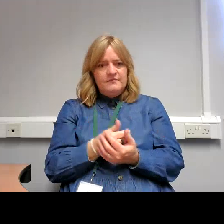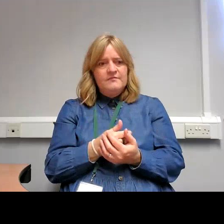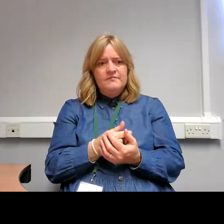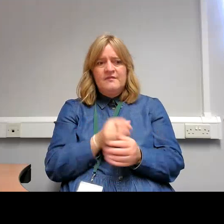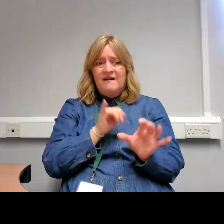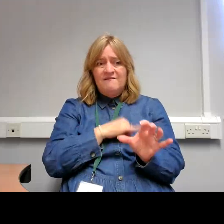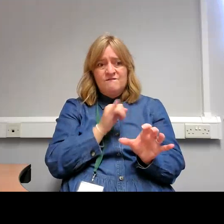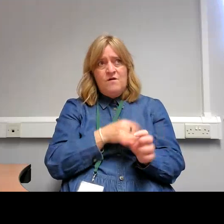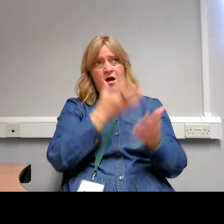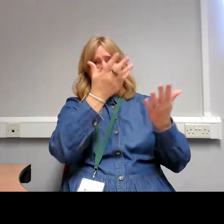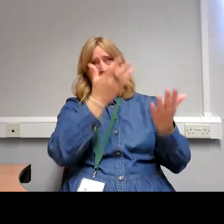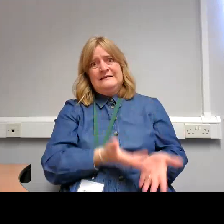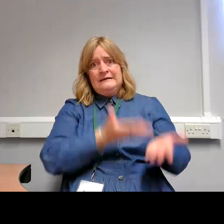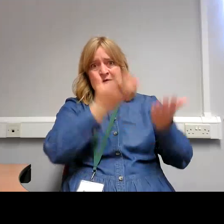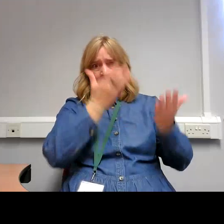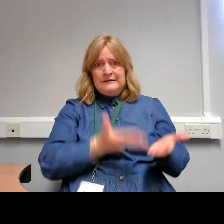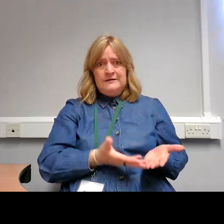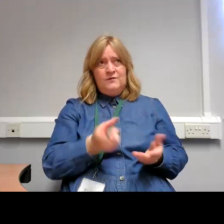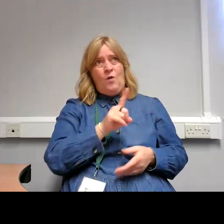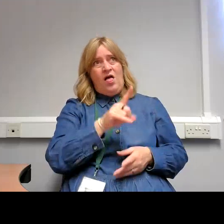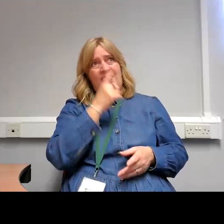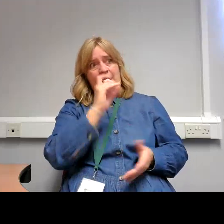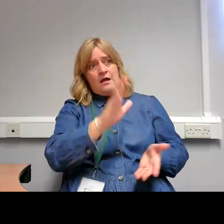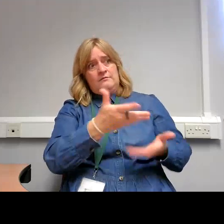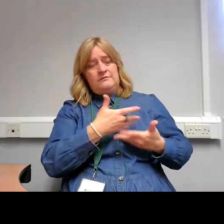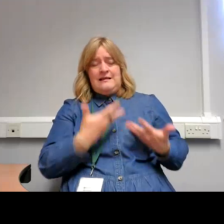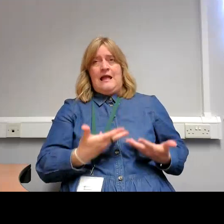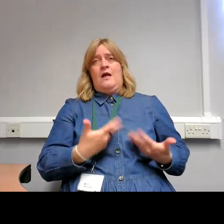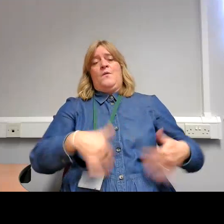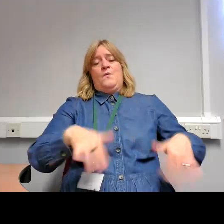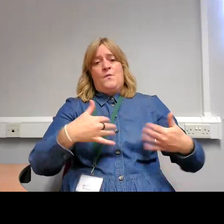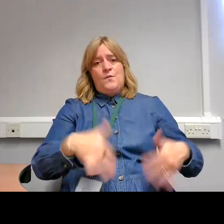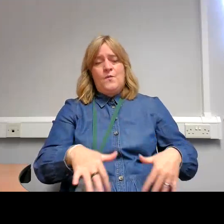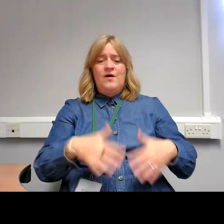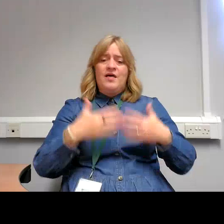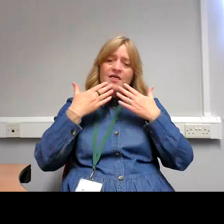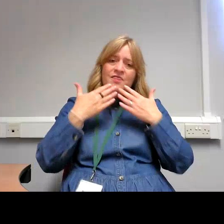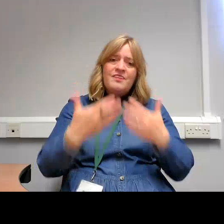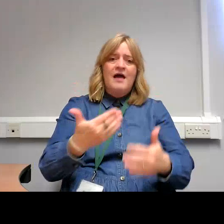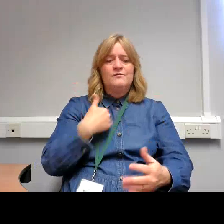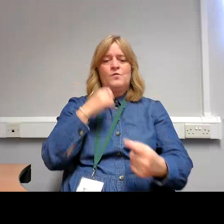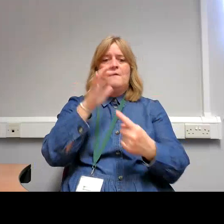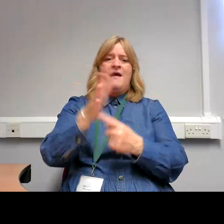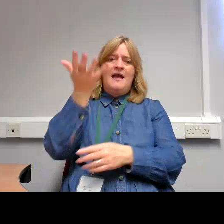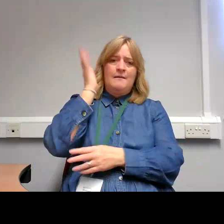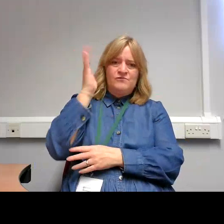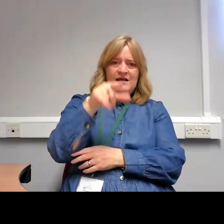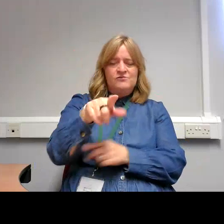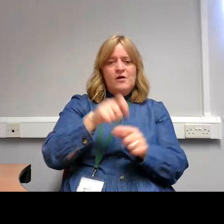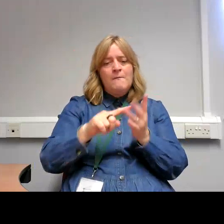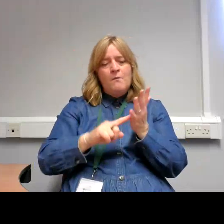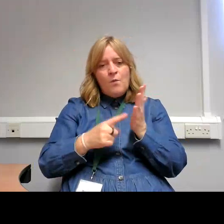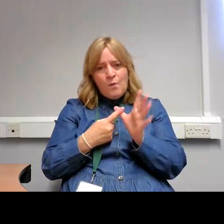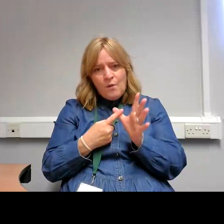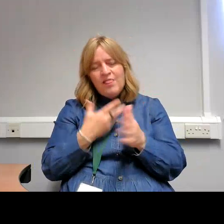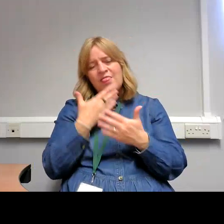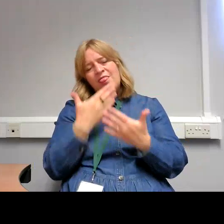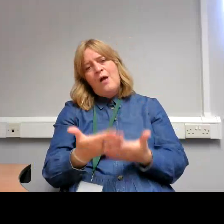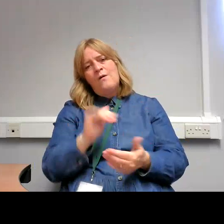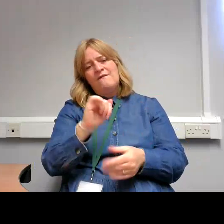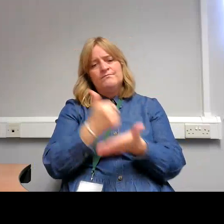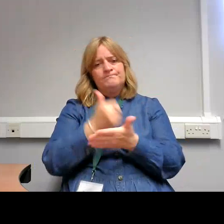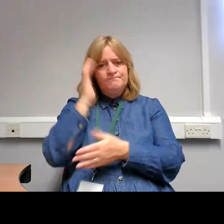doing for us, who knew? So many thanks to our main presenter, Paula Whitehurst, for a great presentation. I'd also like